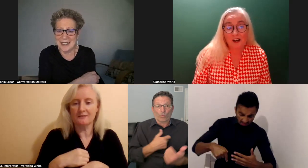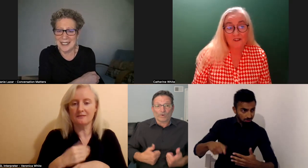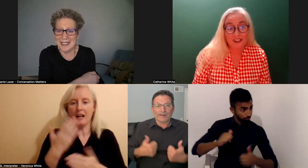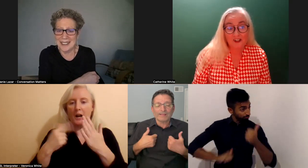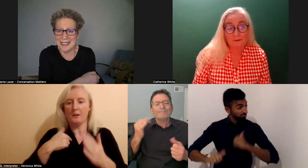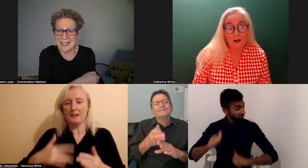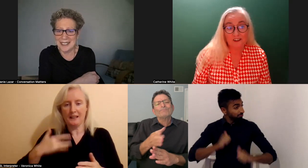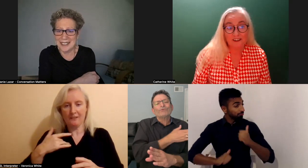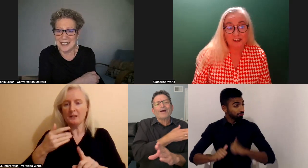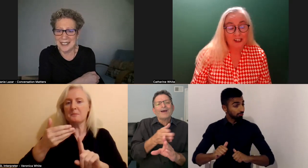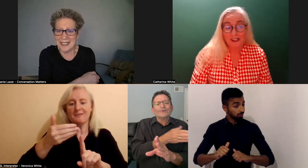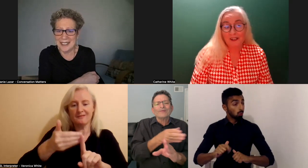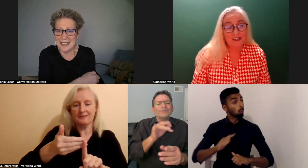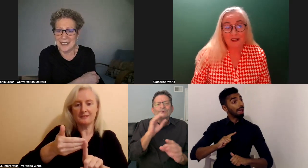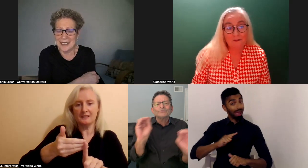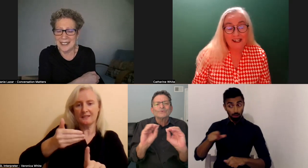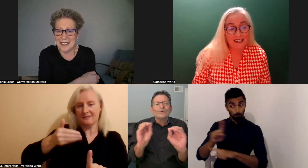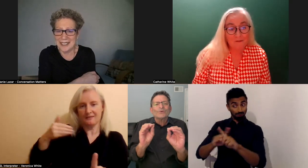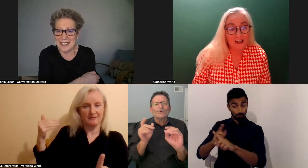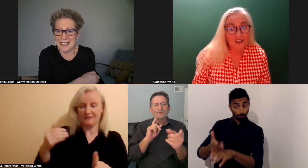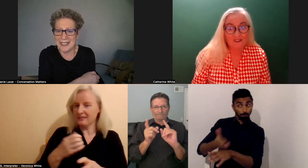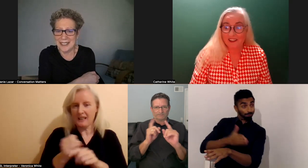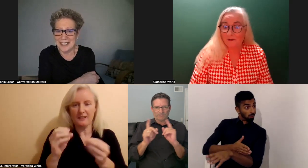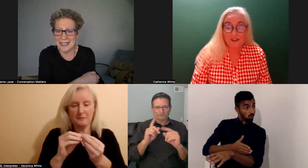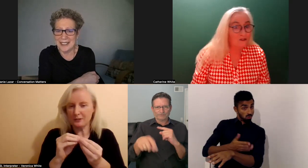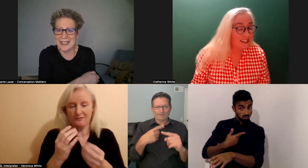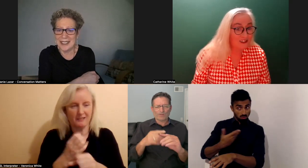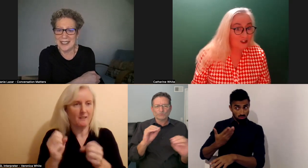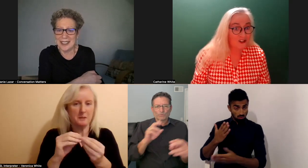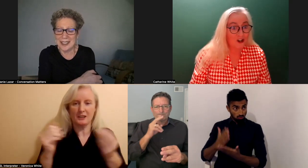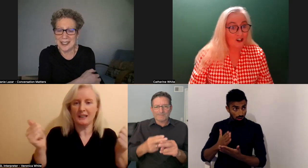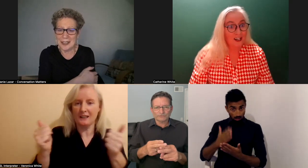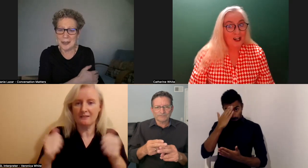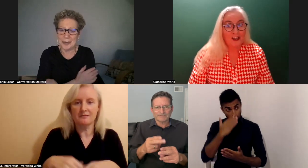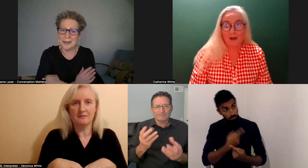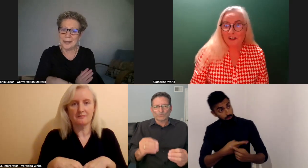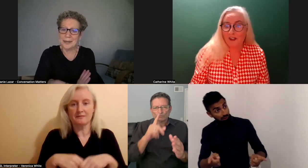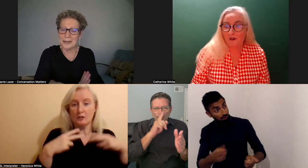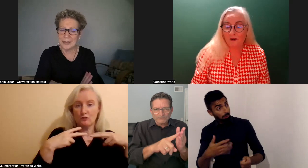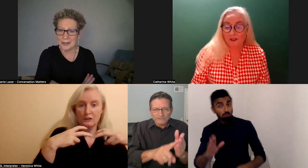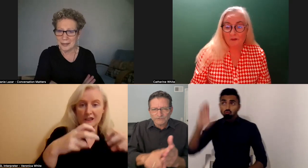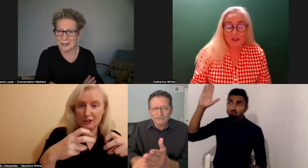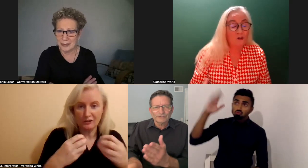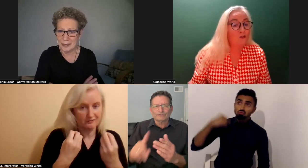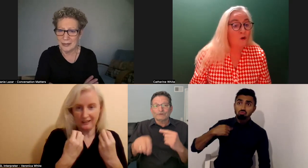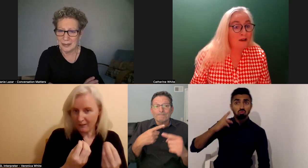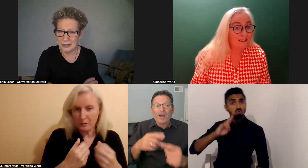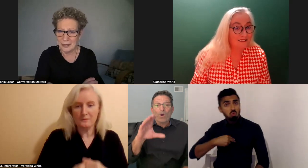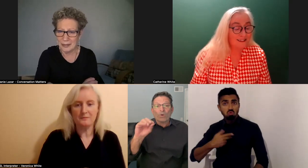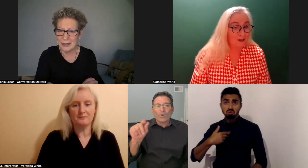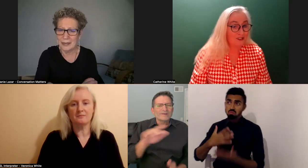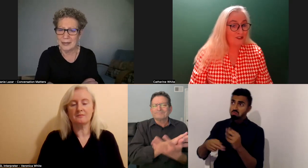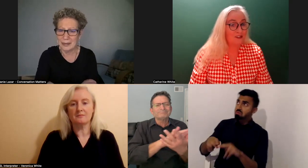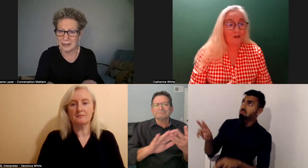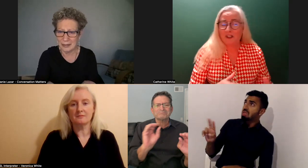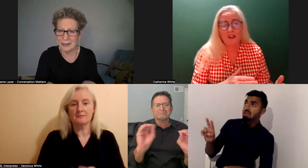no conversation about it. There was never made any mention of it. There was no research done. There was no role